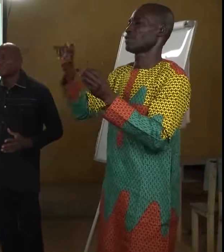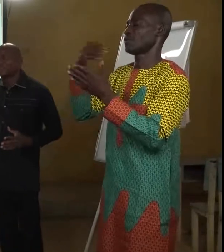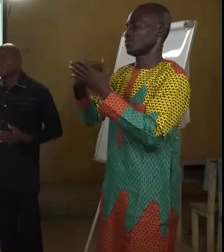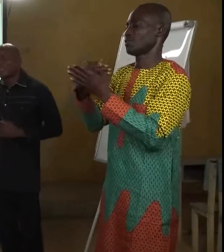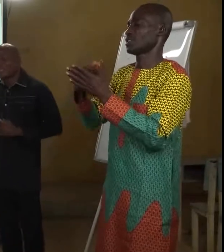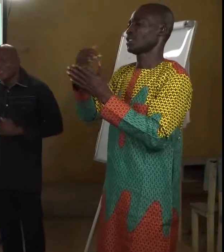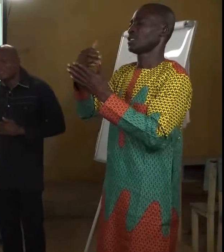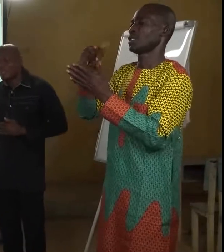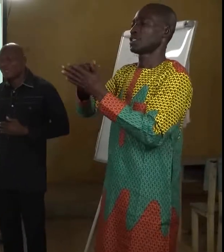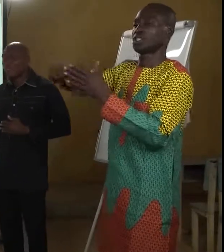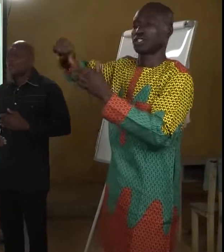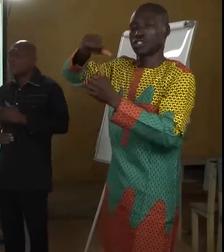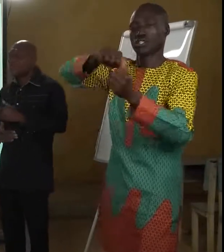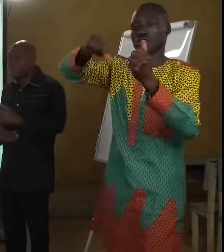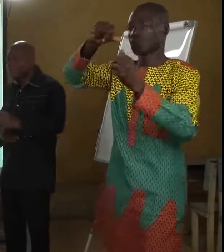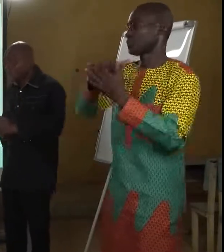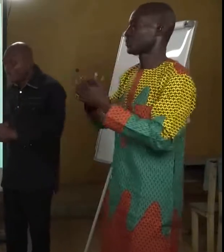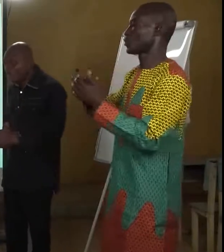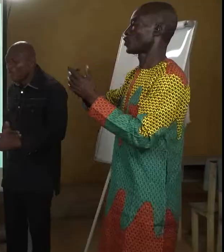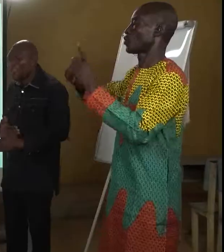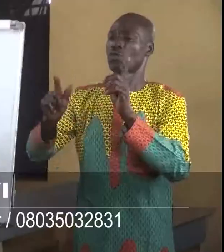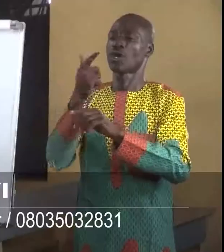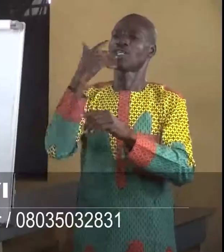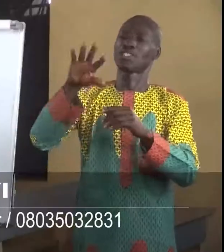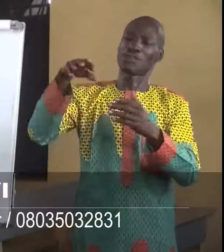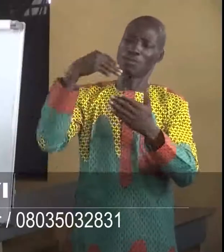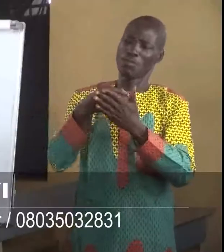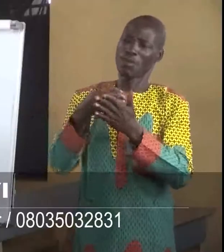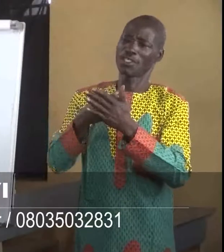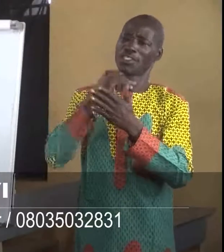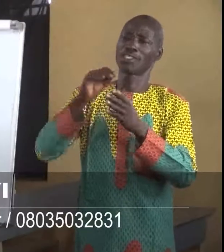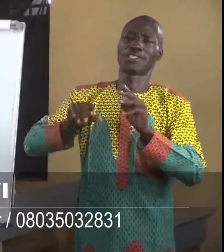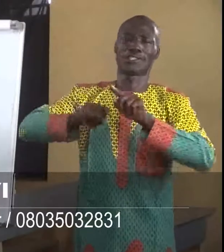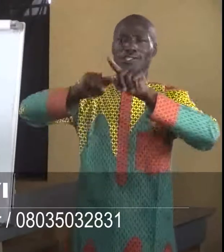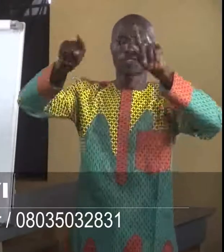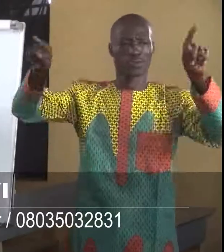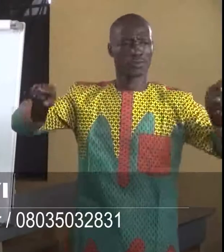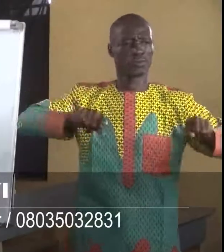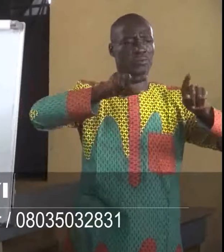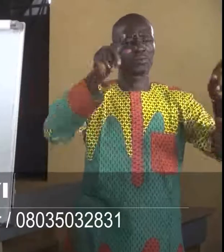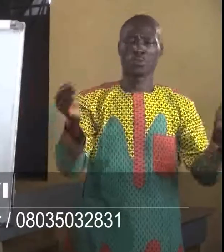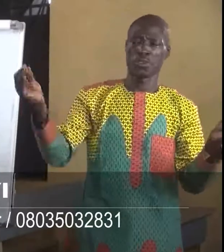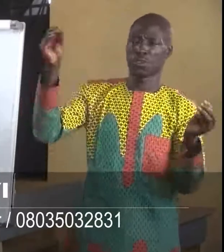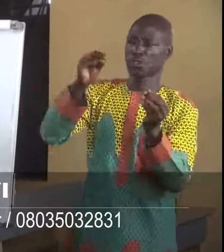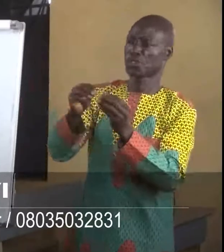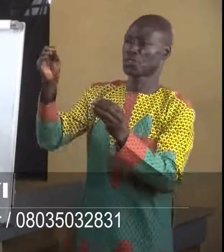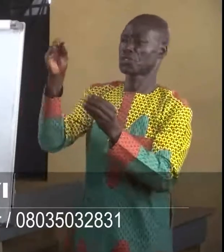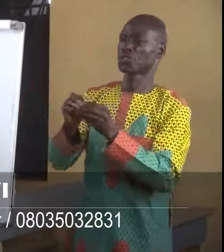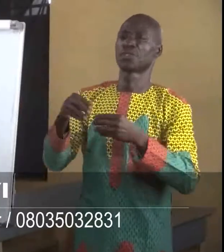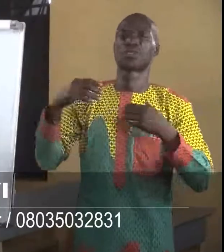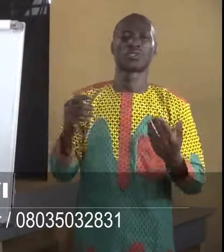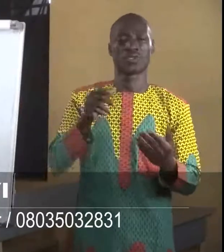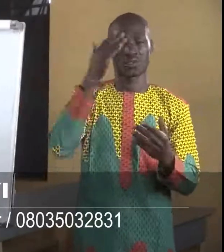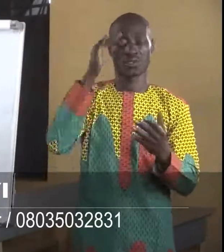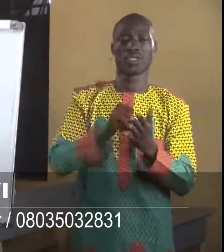circulation. Gradual. Once the volume of money in circulation in a country increases a little, you know,